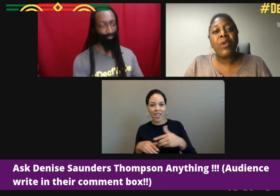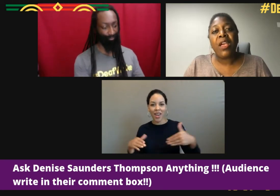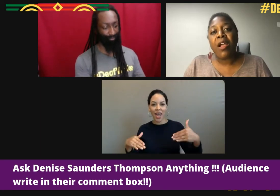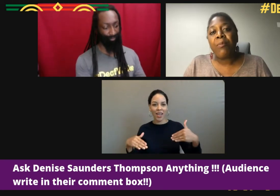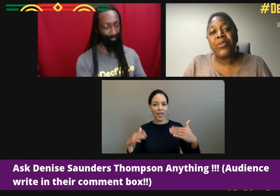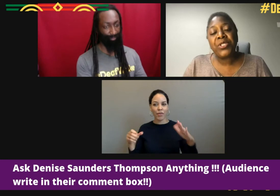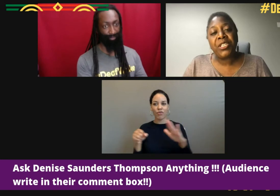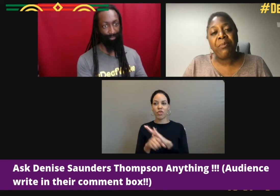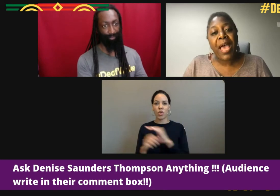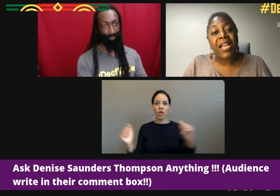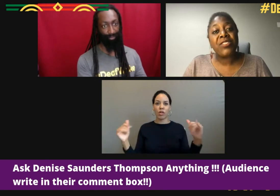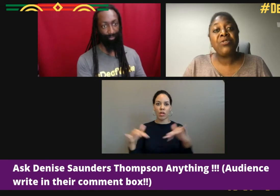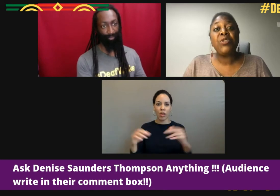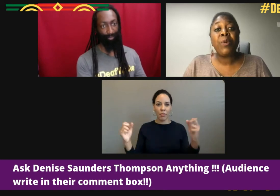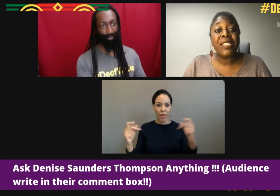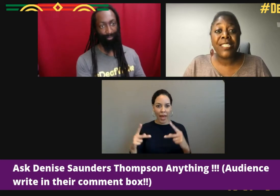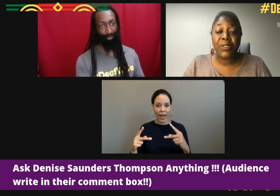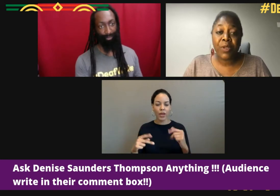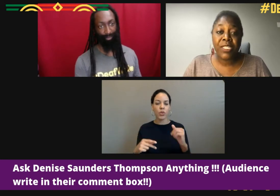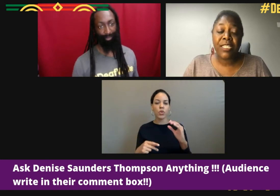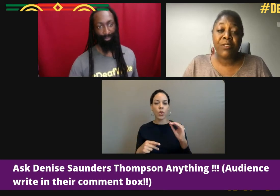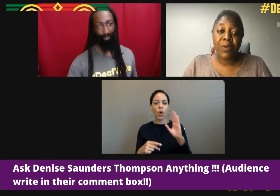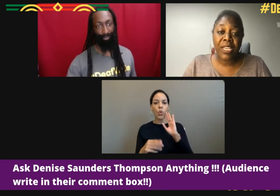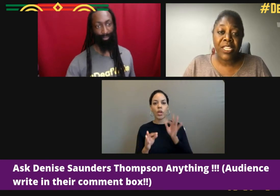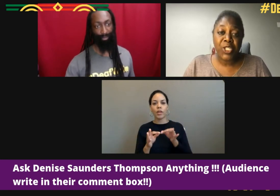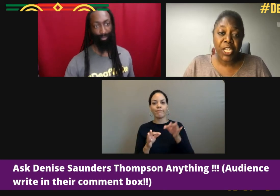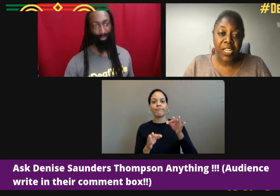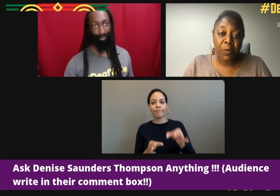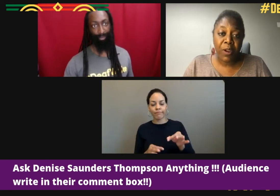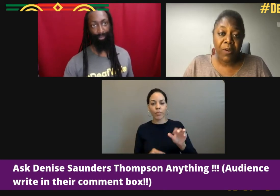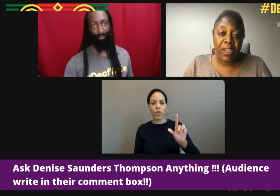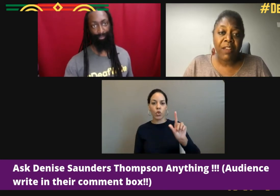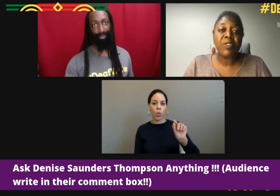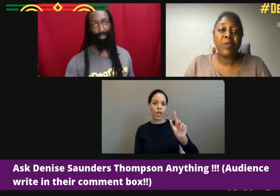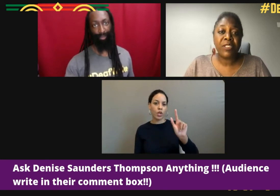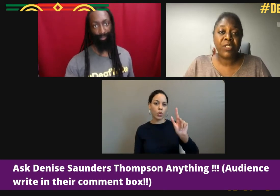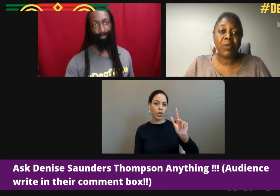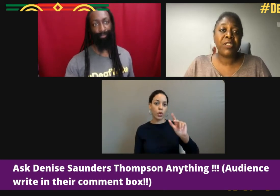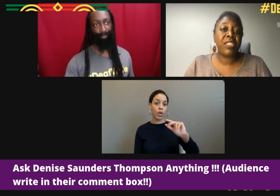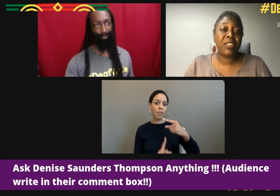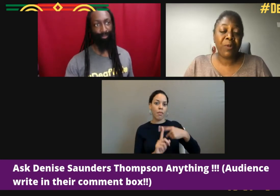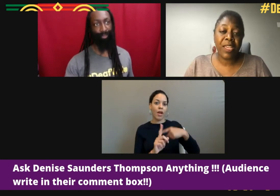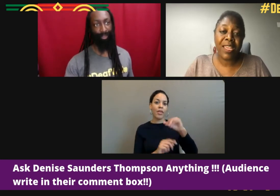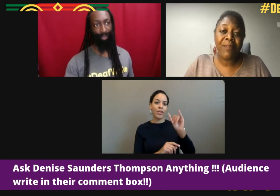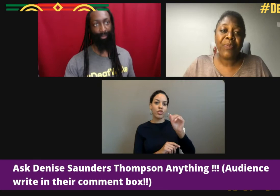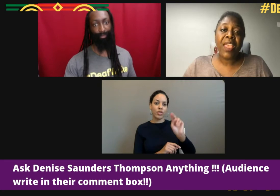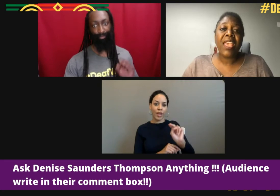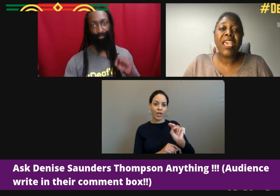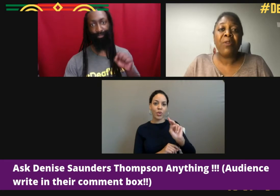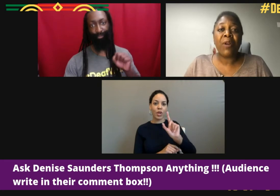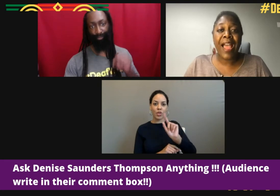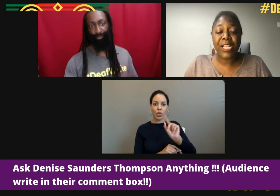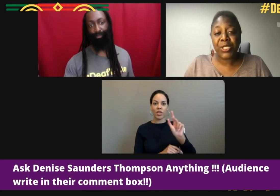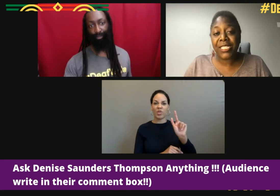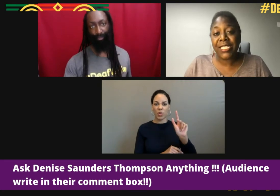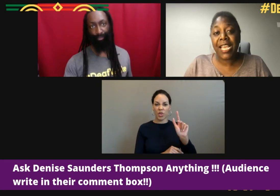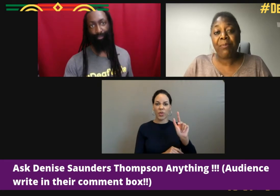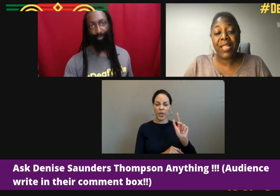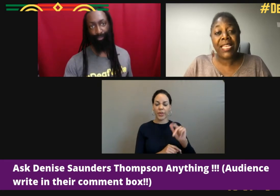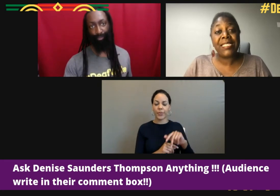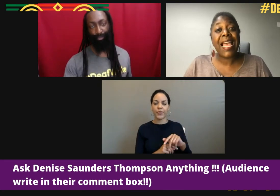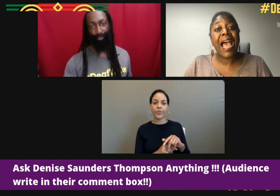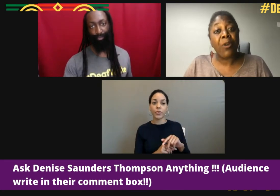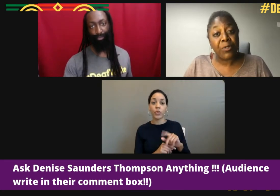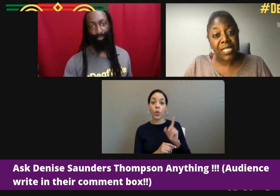So we are pushing back to 2023, January of 2023. And it will actually